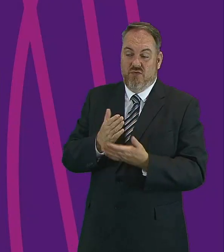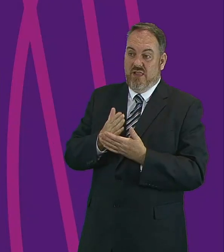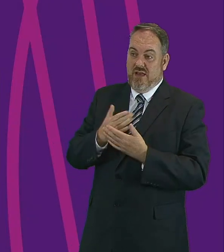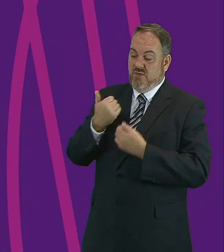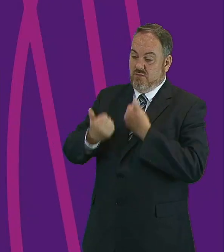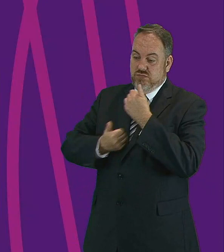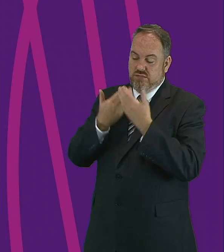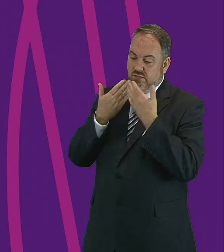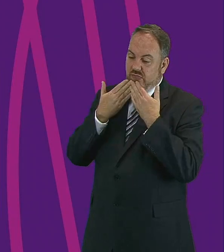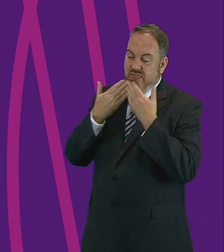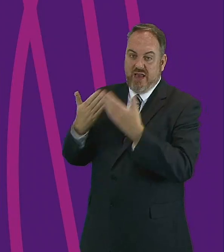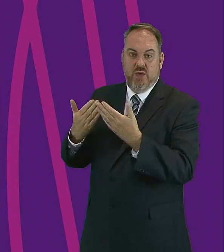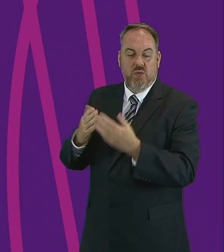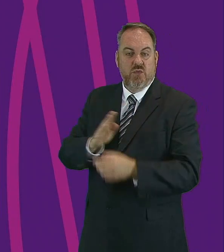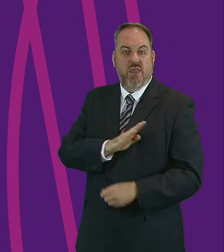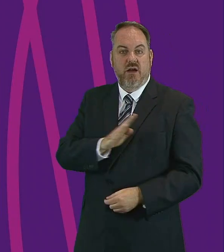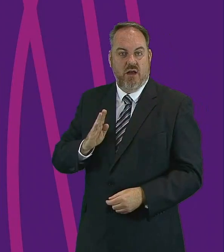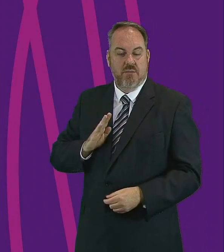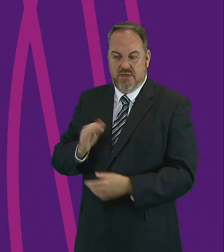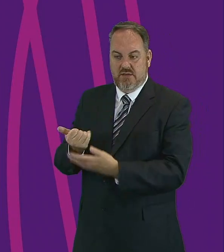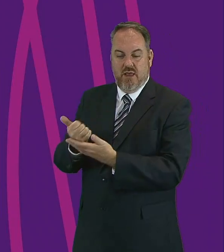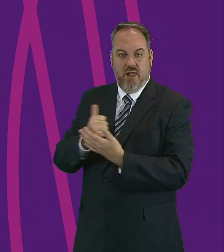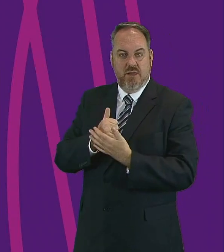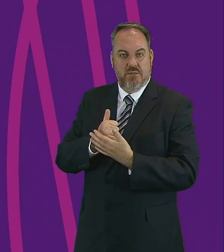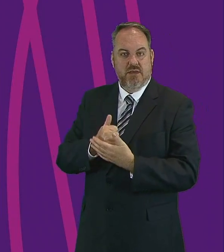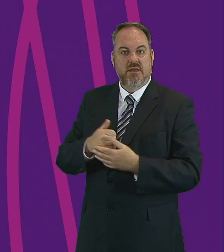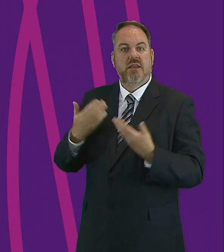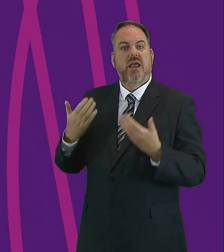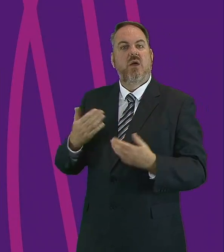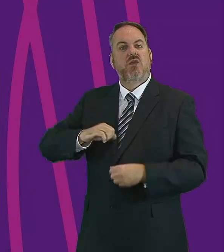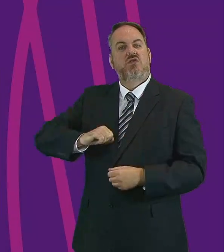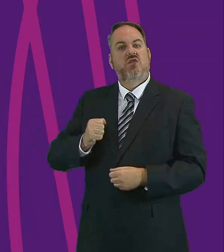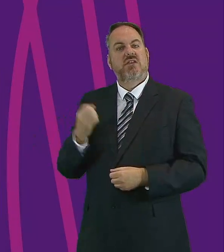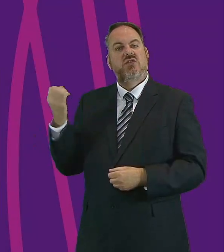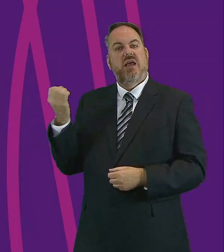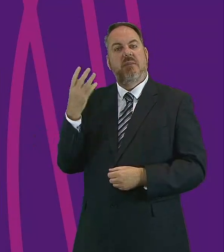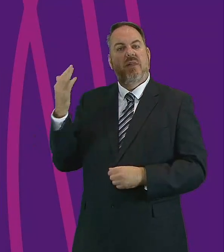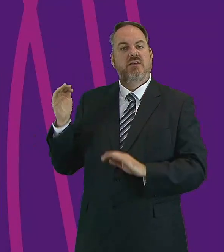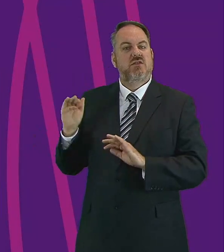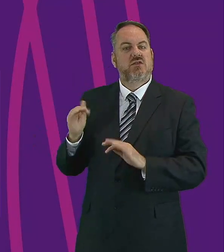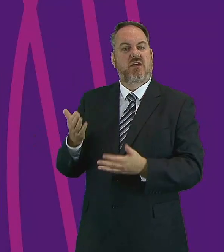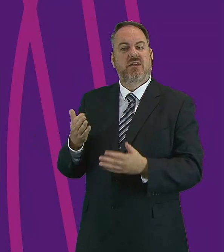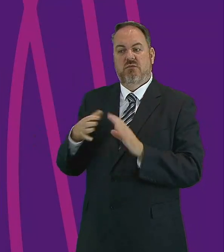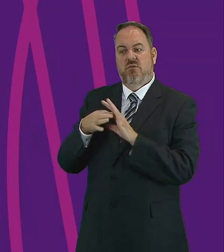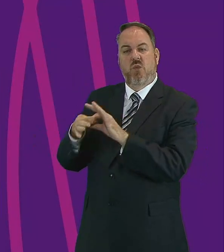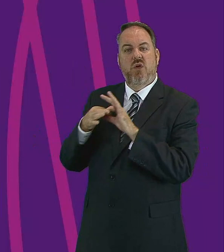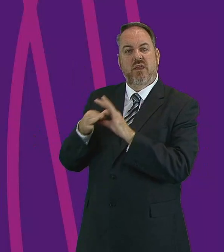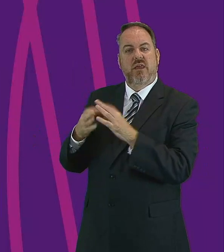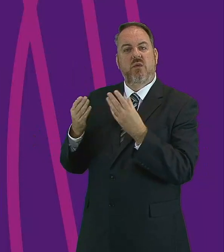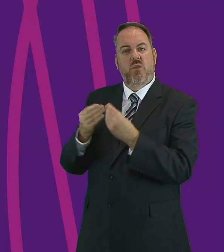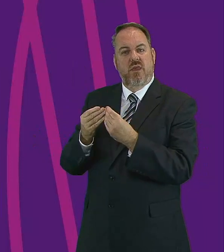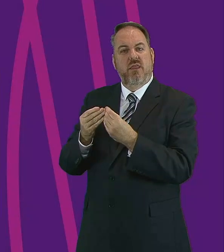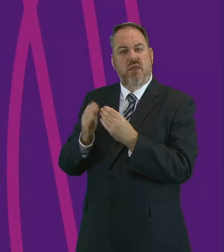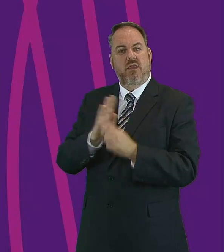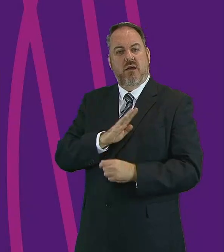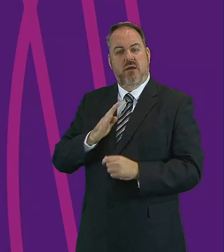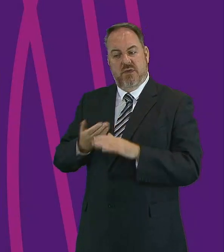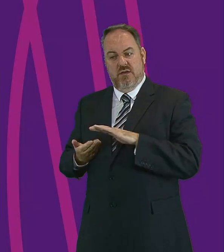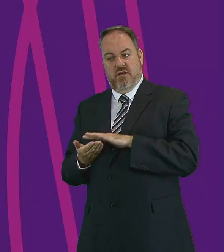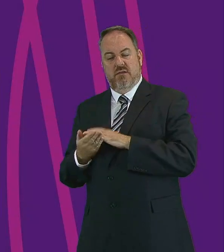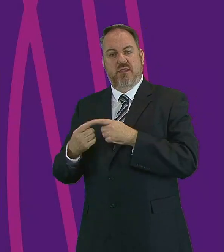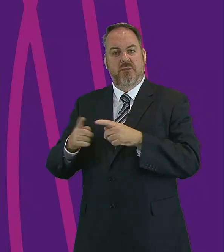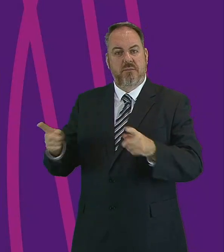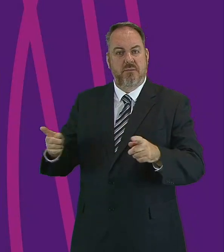my gratitude to the Army, are now being run by the Scottish Ambulance Service. In terms of the turnaround time for testing, we